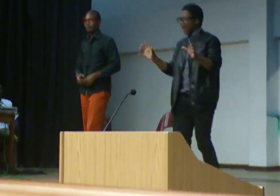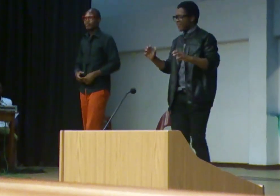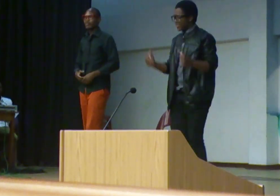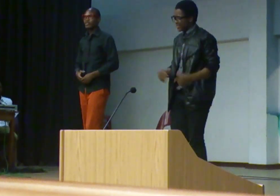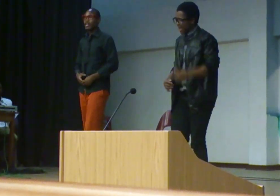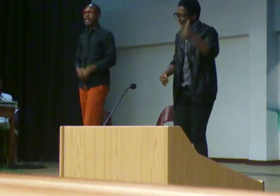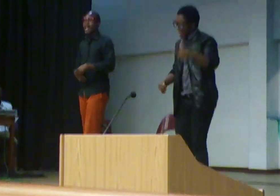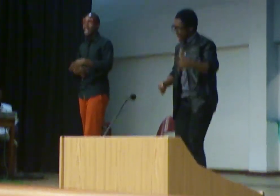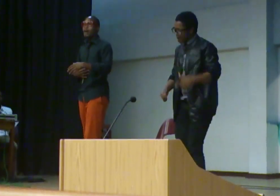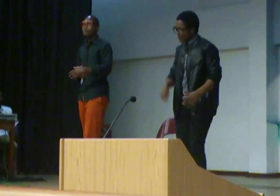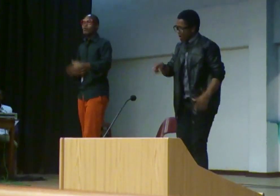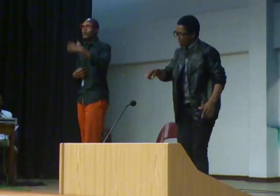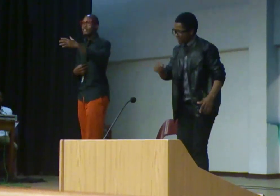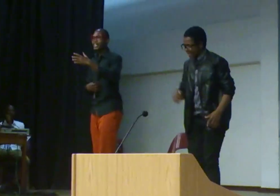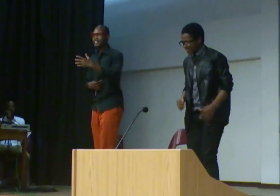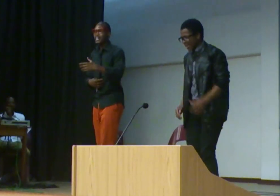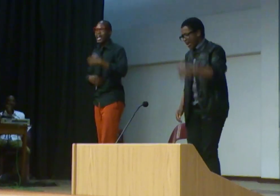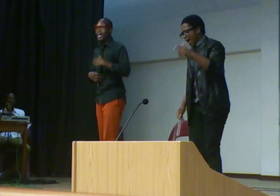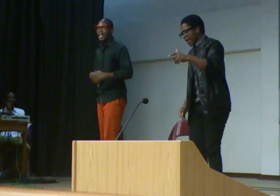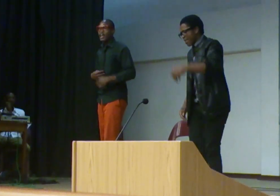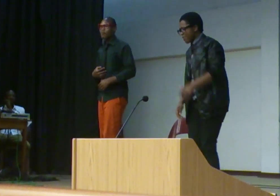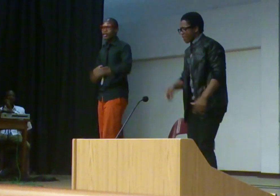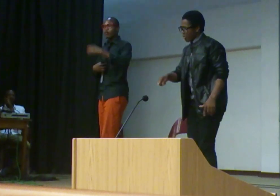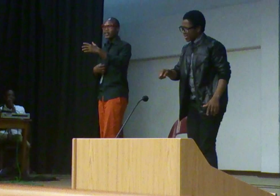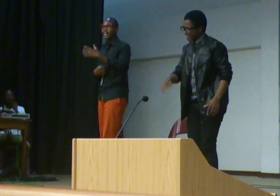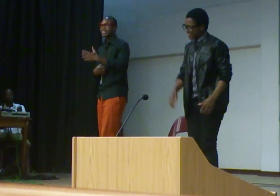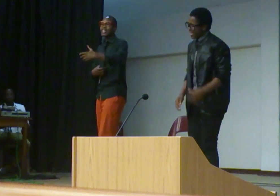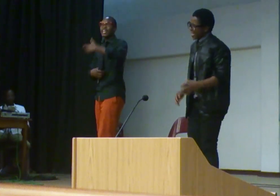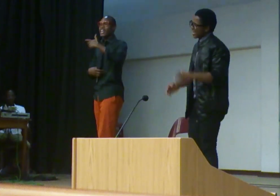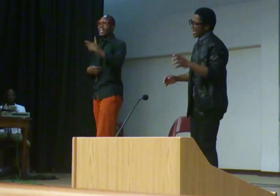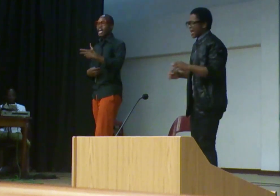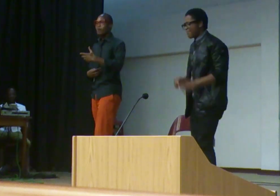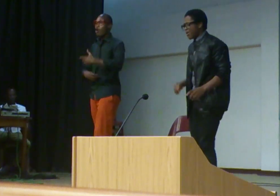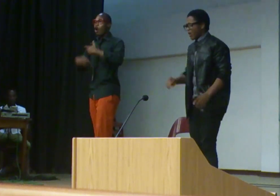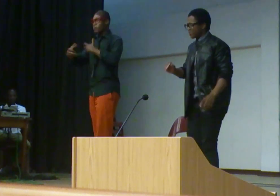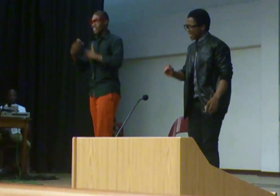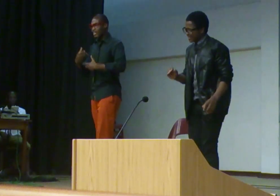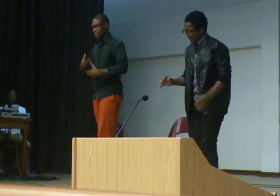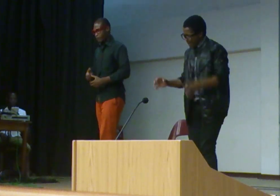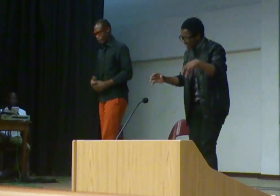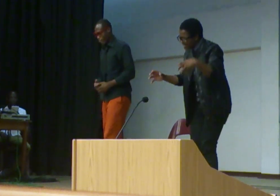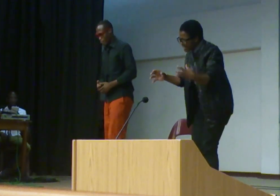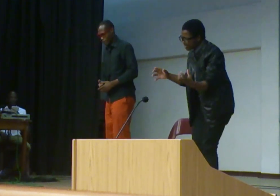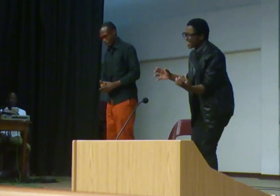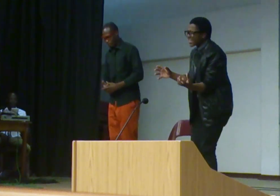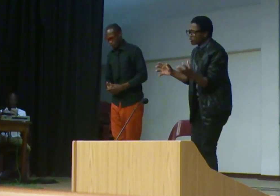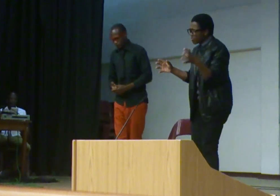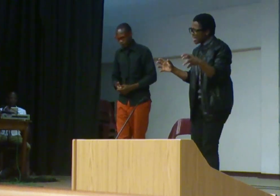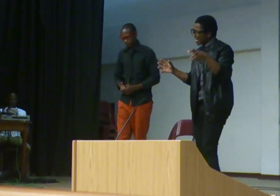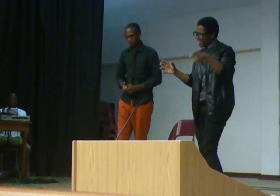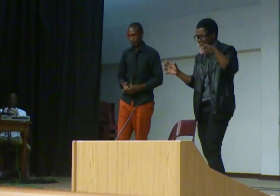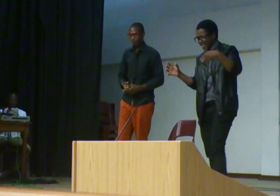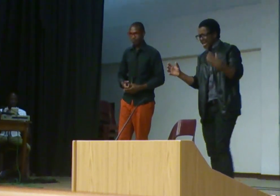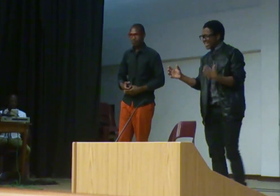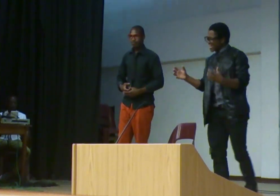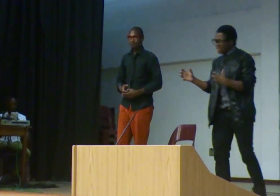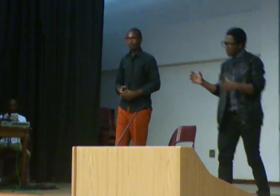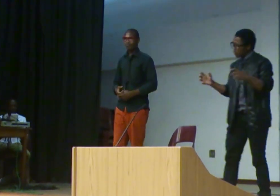ever arrested. I am possessed. I am prepared. And I am upset. But the things unpleasant should be addressed. That place was